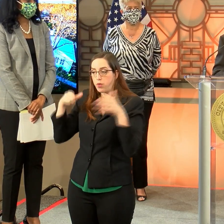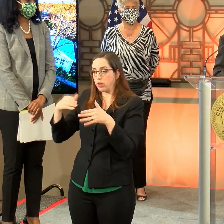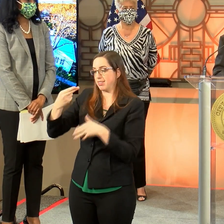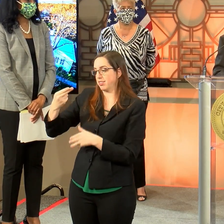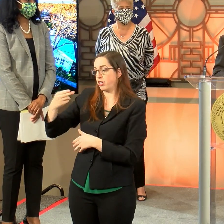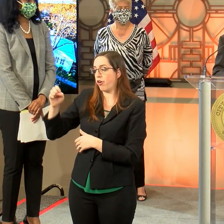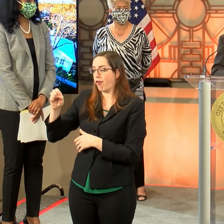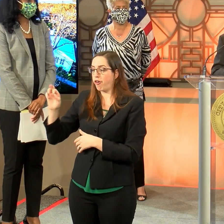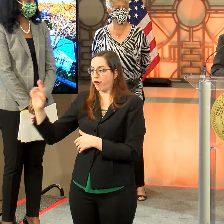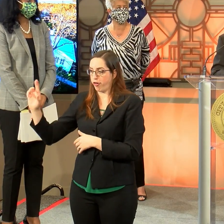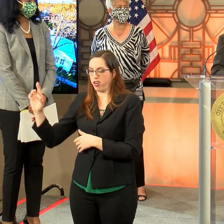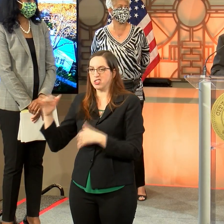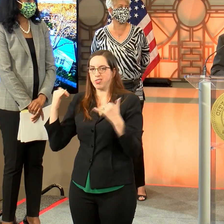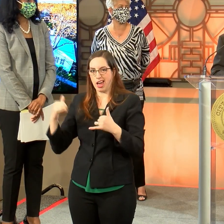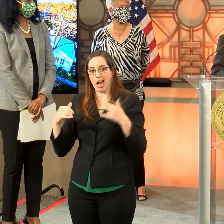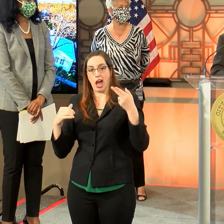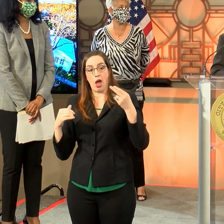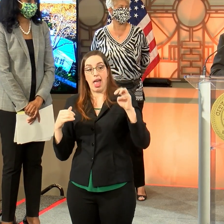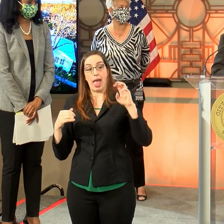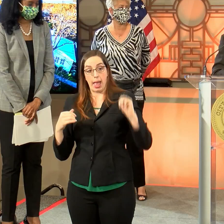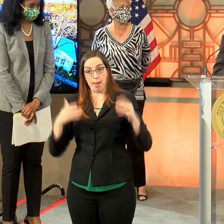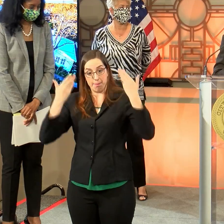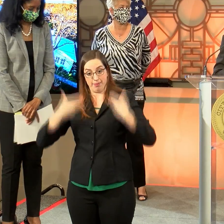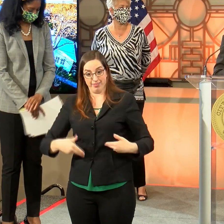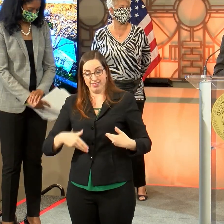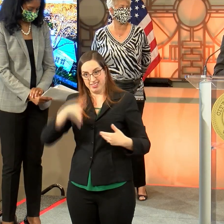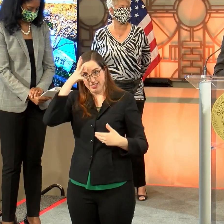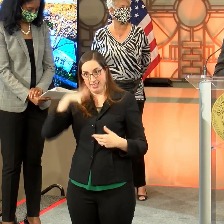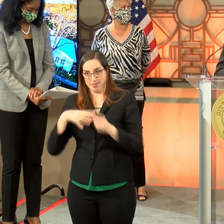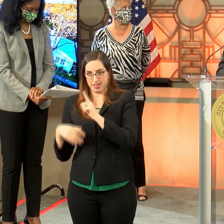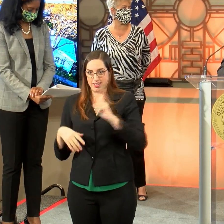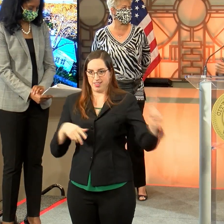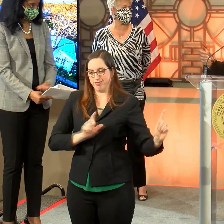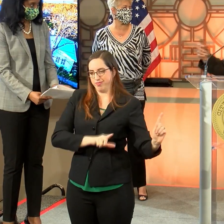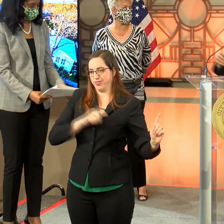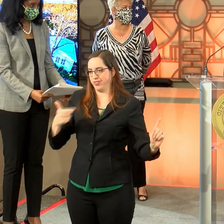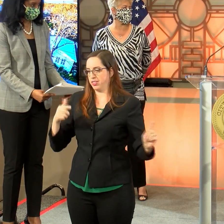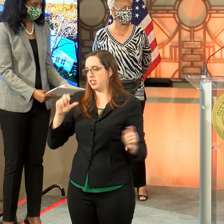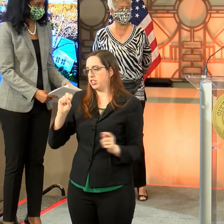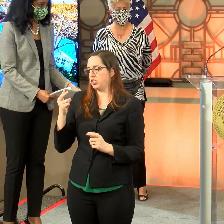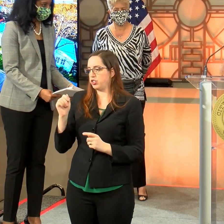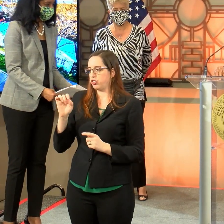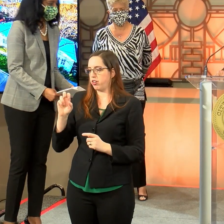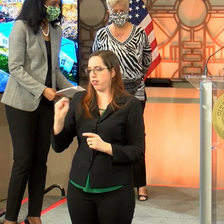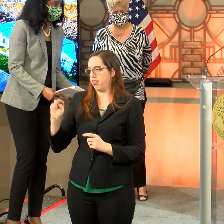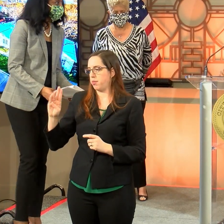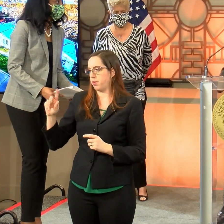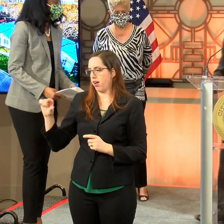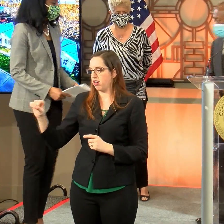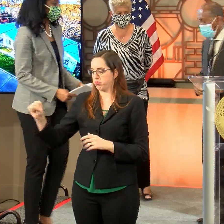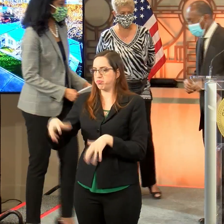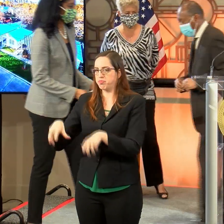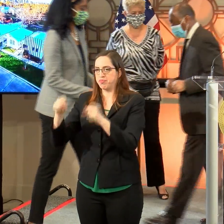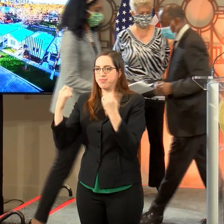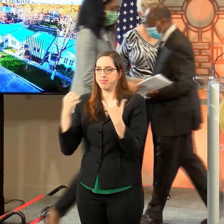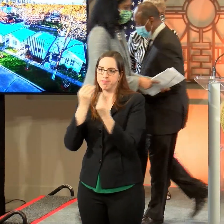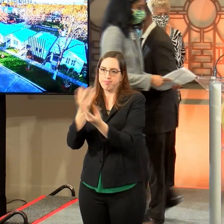so let this hymn step to the side, and I'm going to turn it over now to Shannon Buggs, and she'll take it from here.